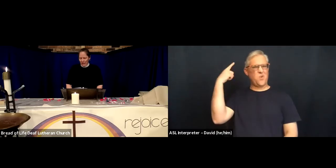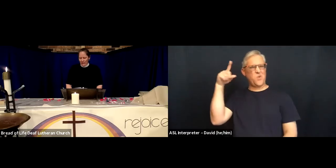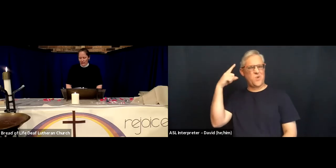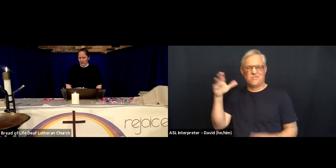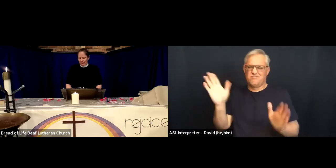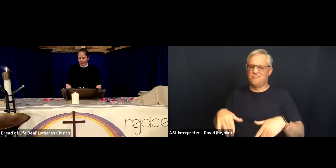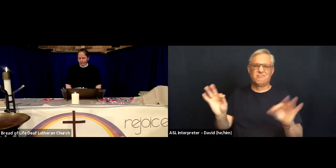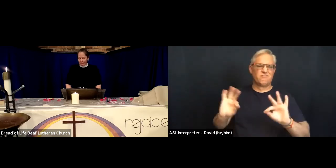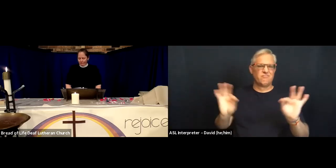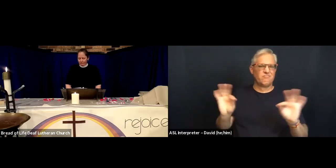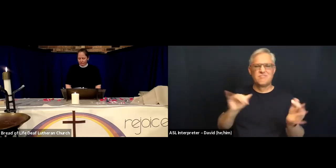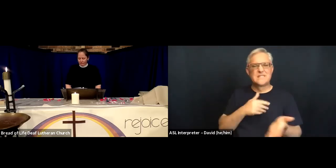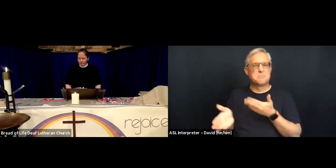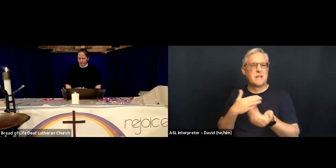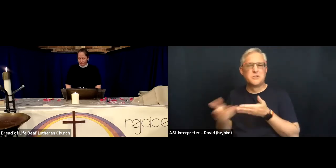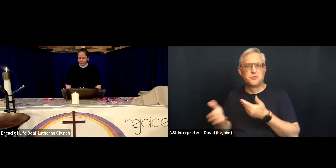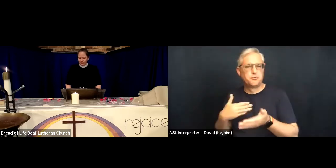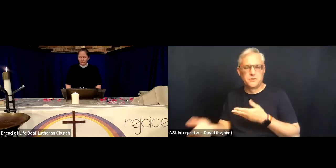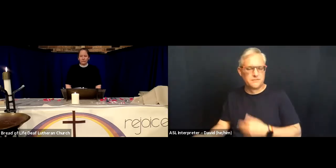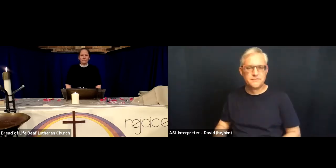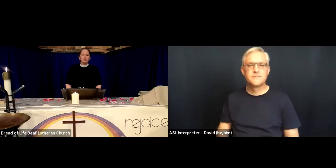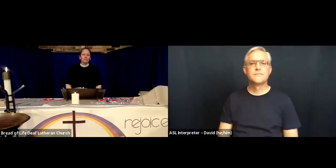are vaccinated.